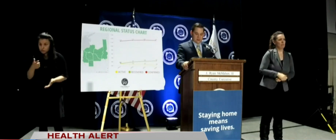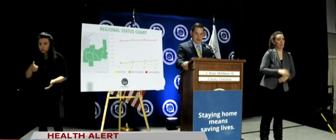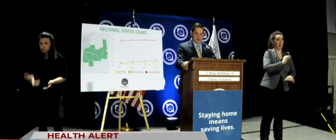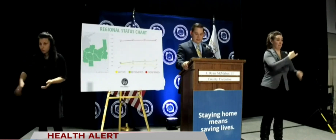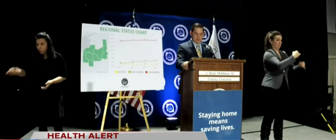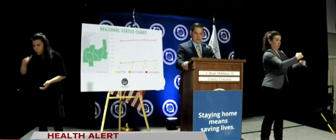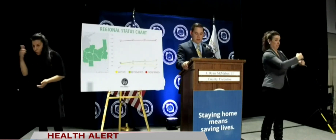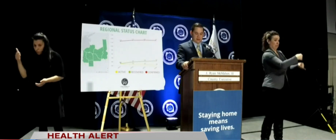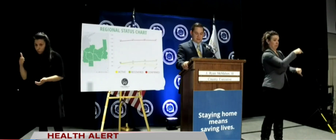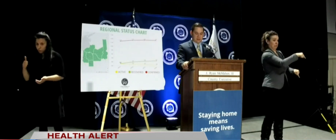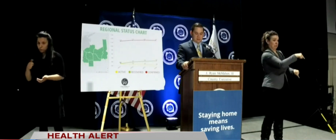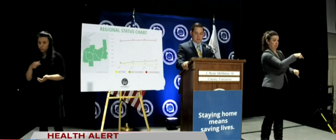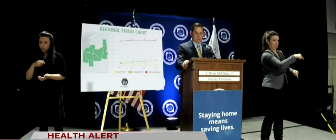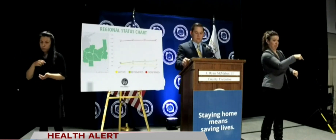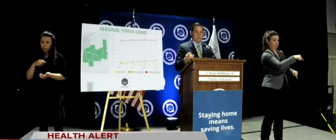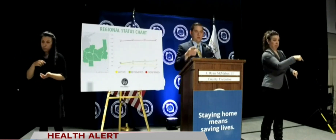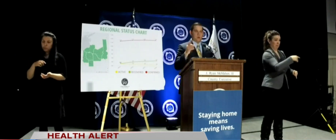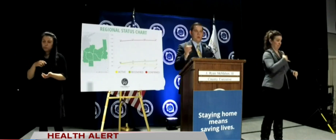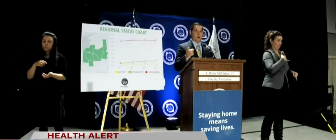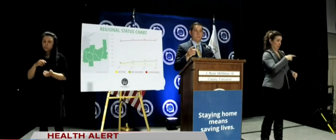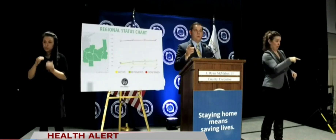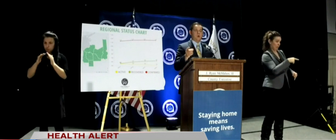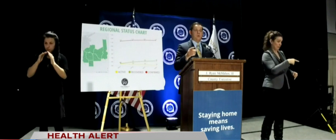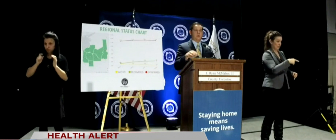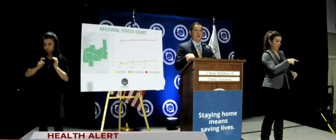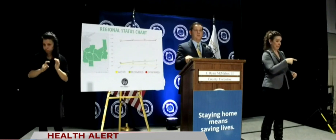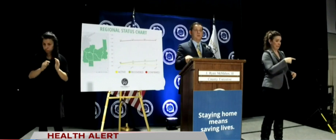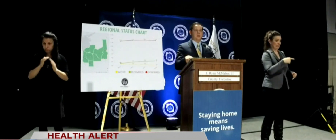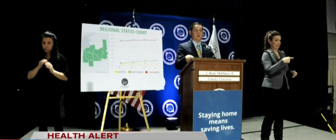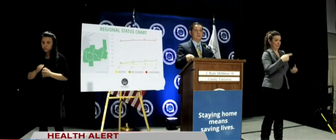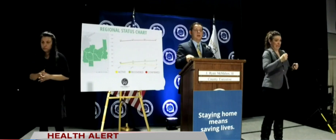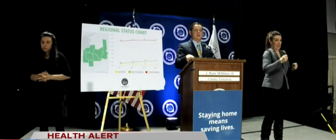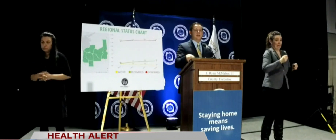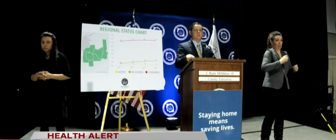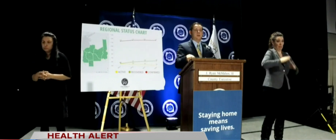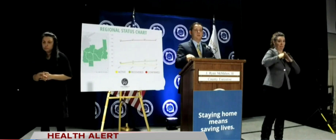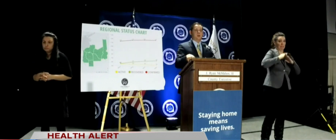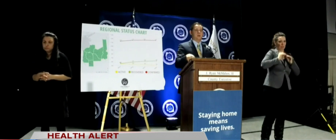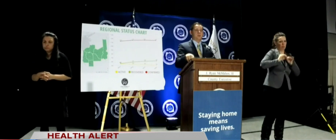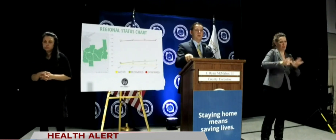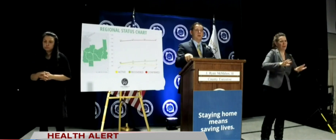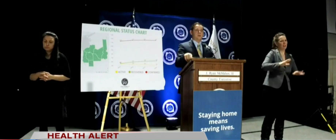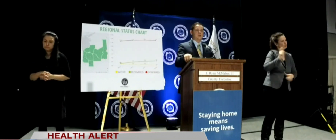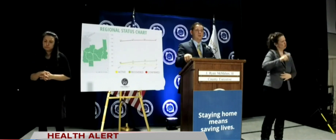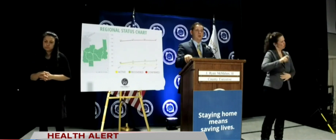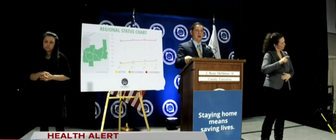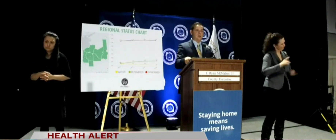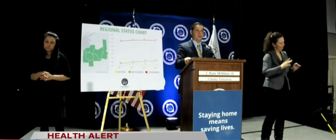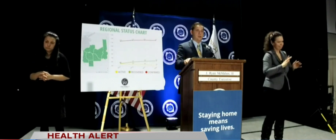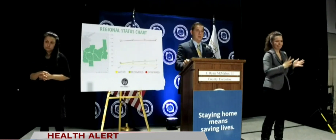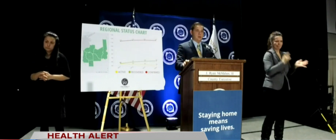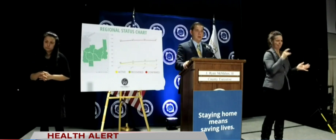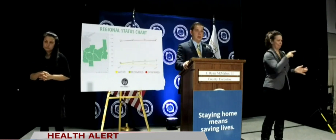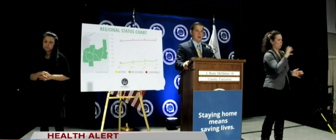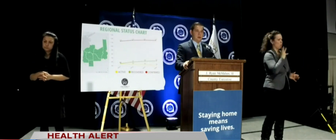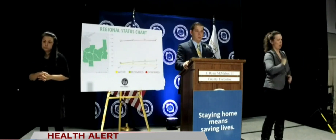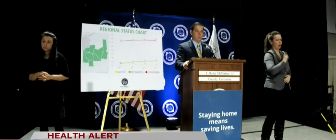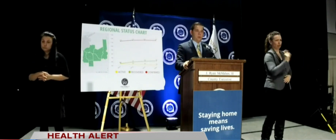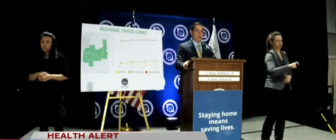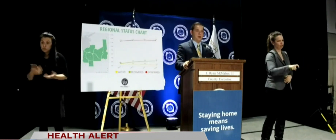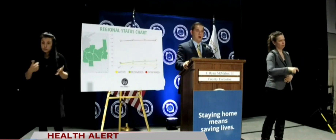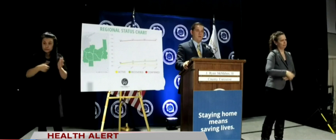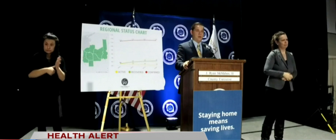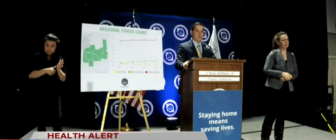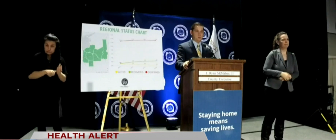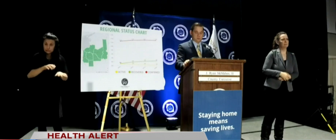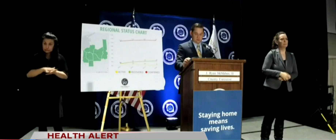these tests, the pending test number may be going up over the next few days. That's because we're implementing this new strategy and we're